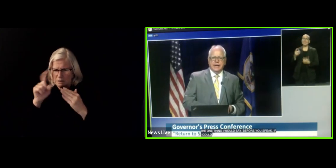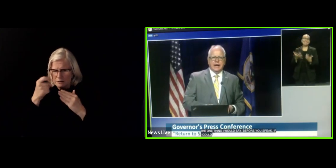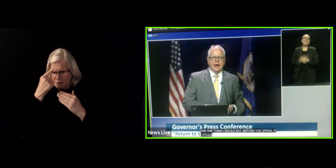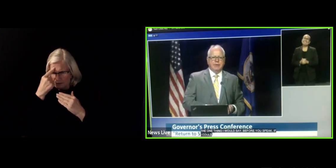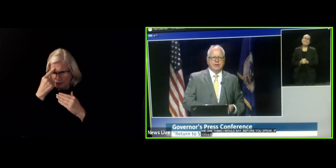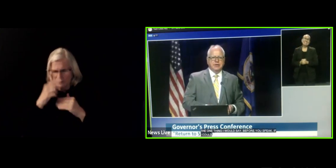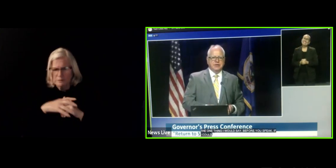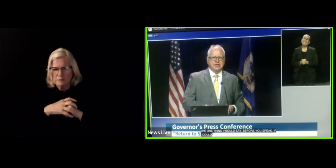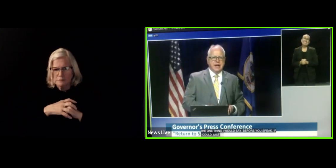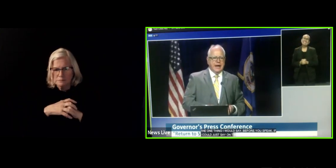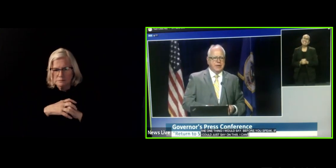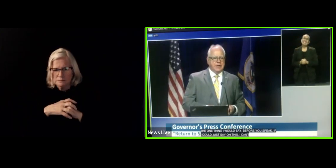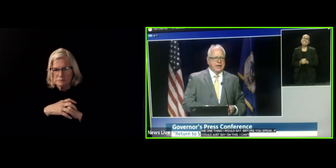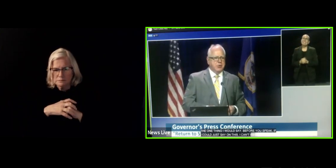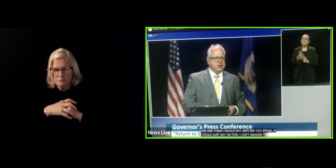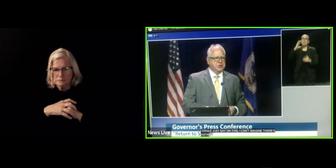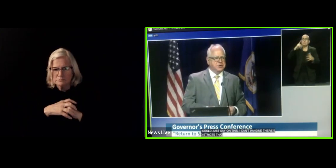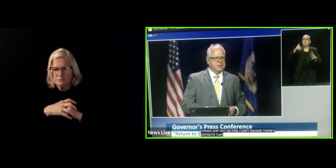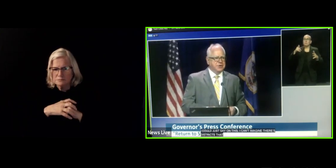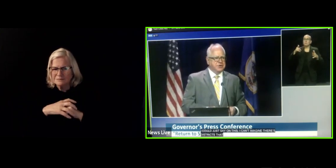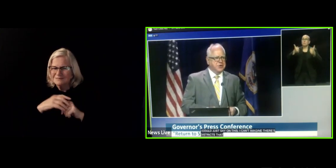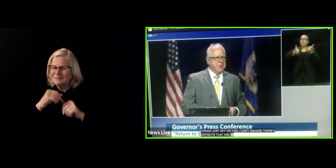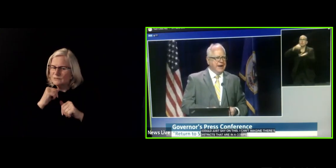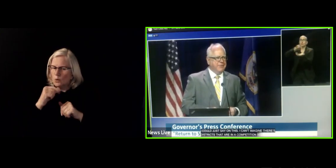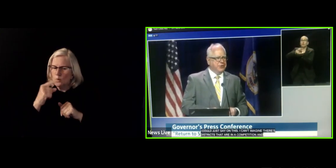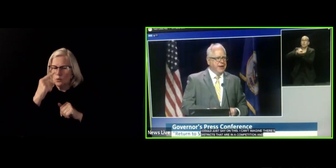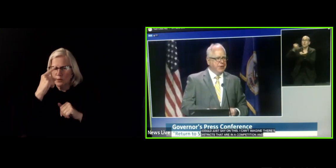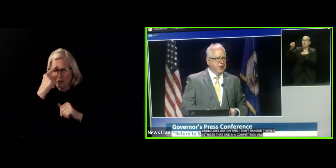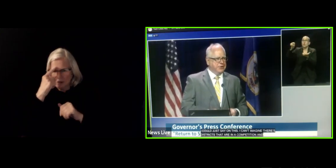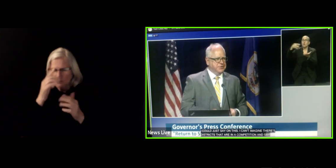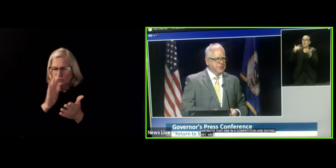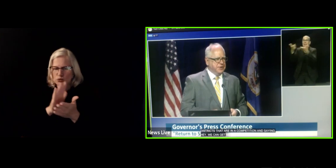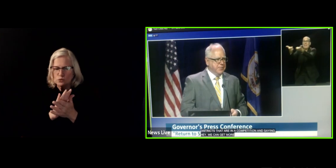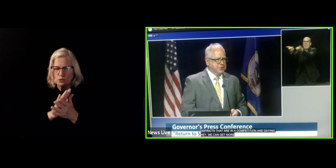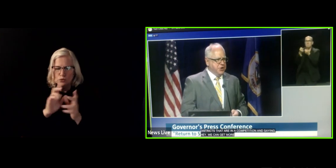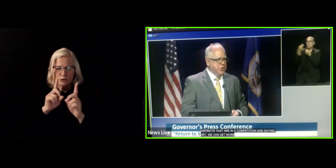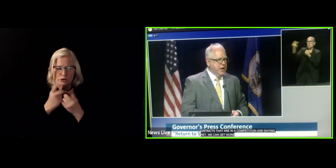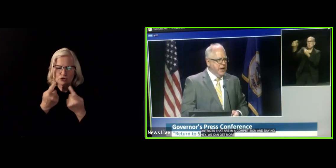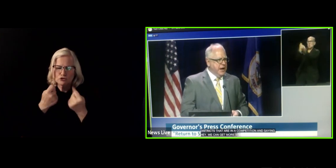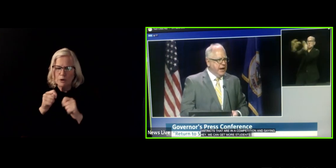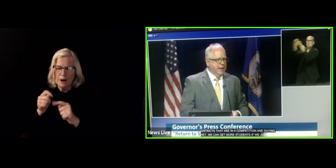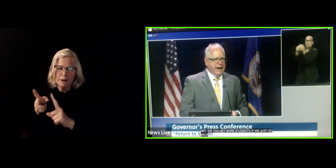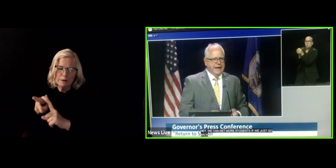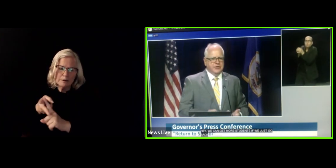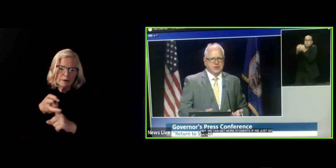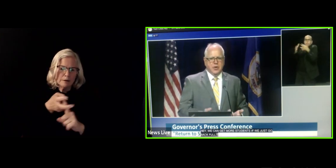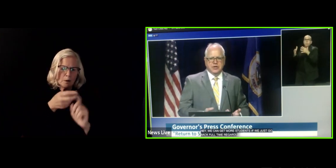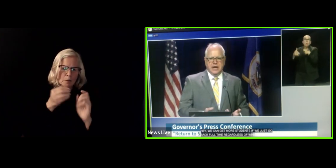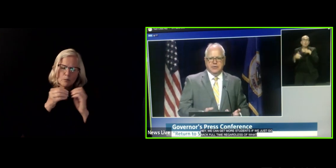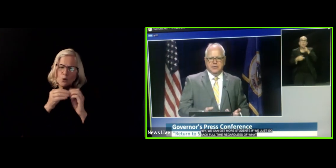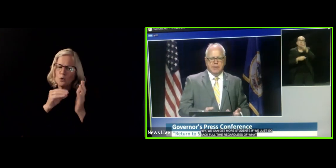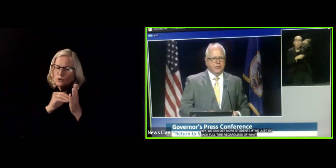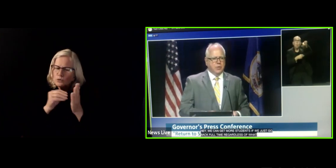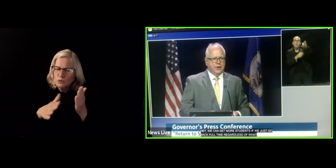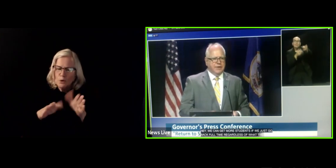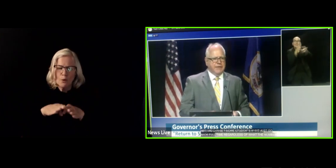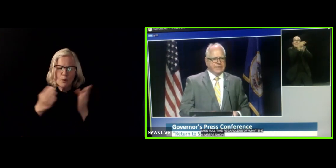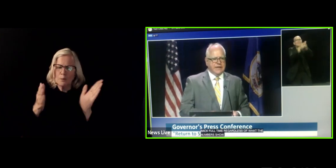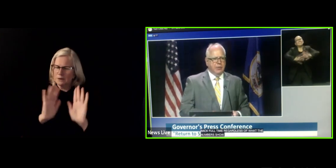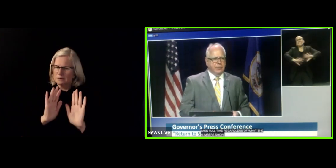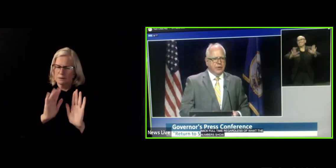are in a competition and saying, hey, we can get more students if we just go back full time, regardless of what the numbers show. I just know educators and parents well